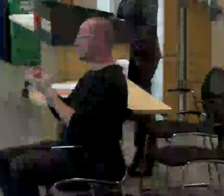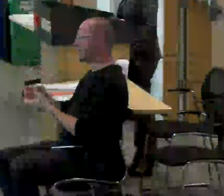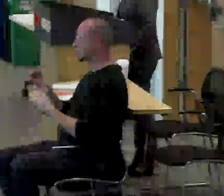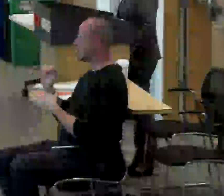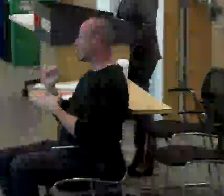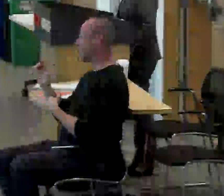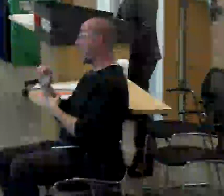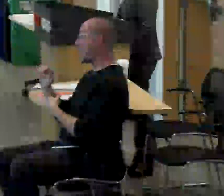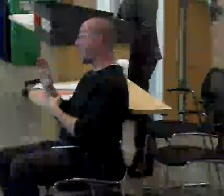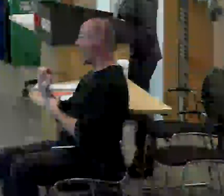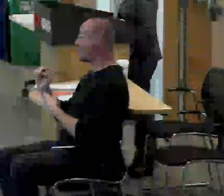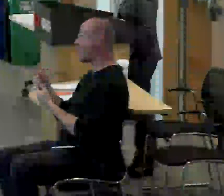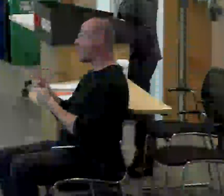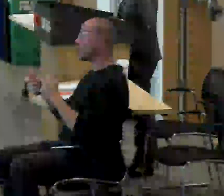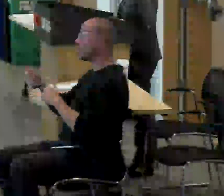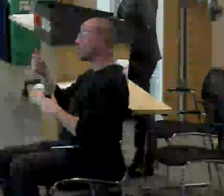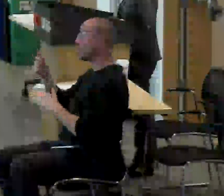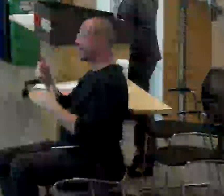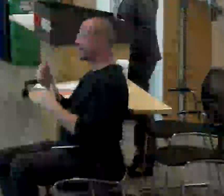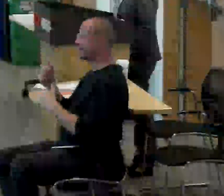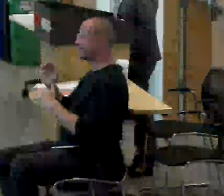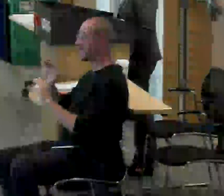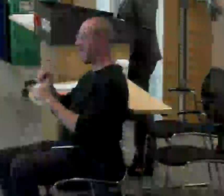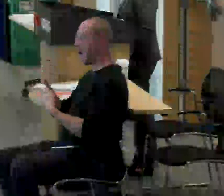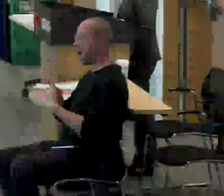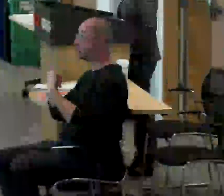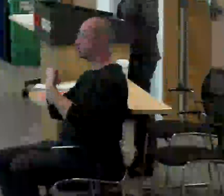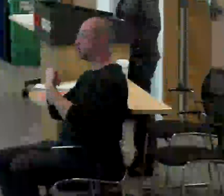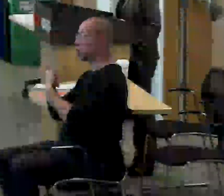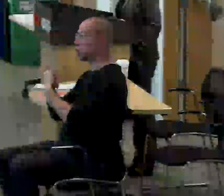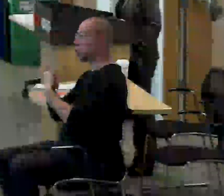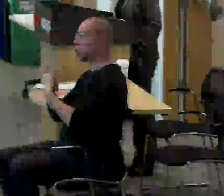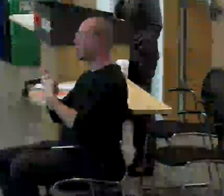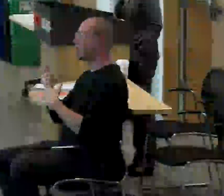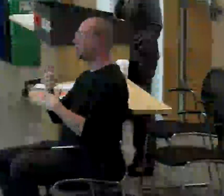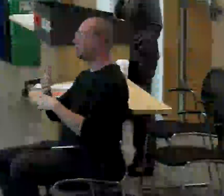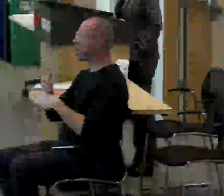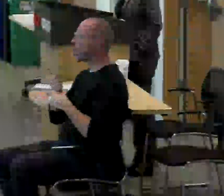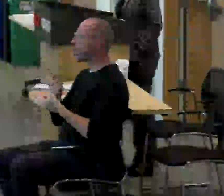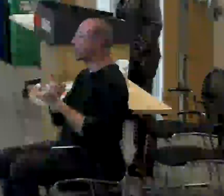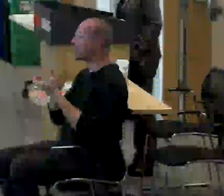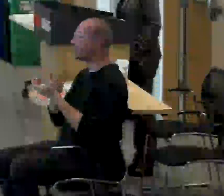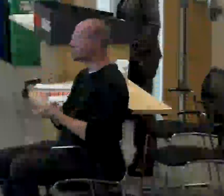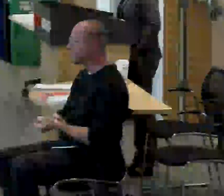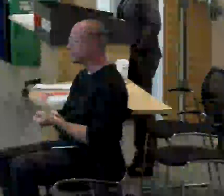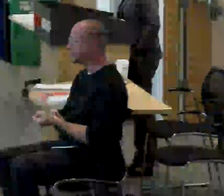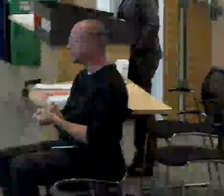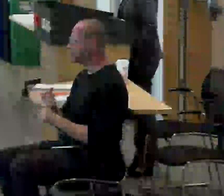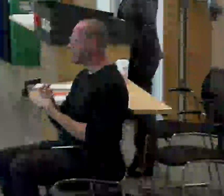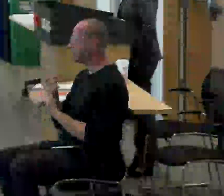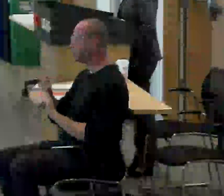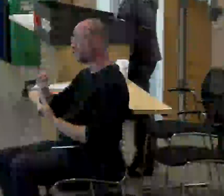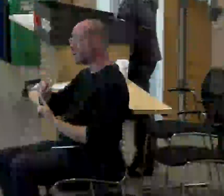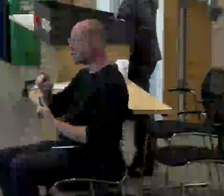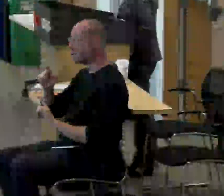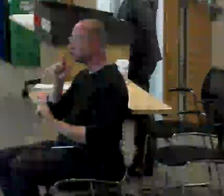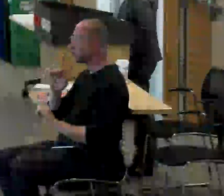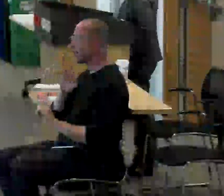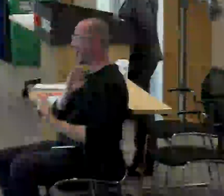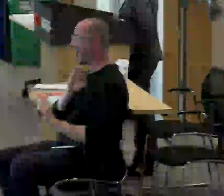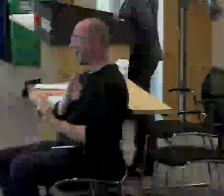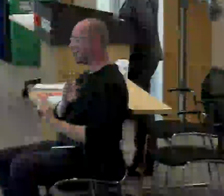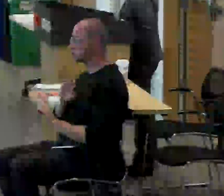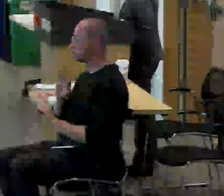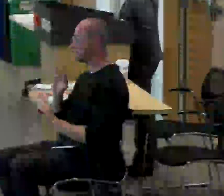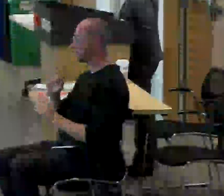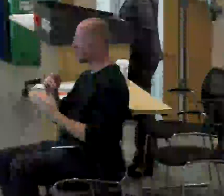biggest obstacle has been earning the trust of the people that are eligible for this program, standing before you without a